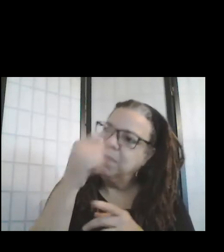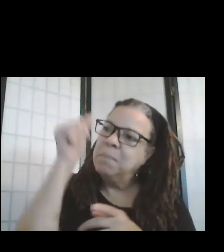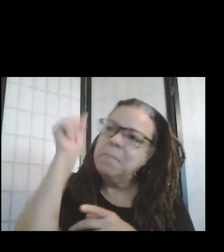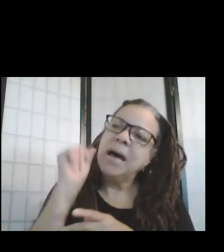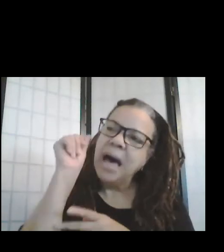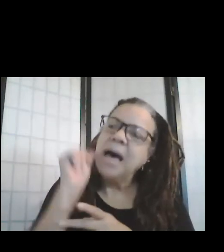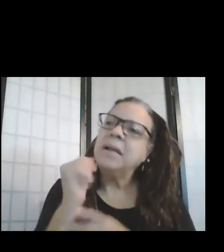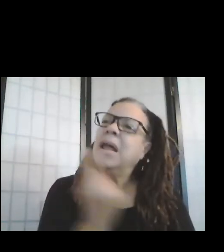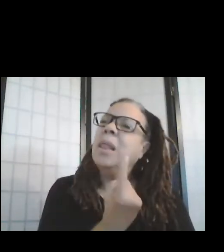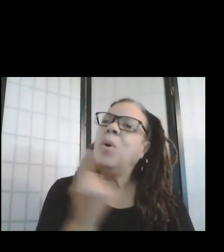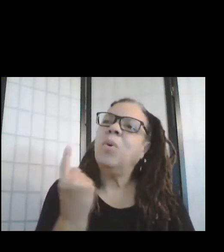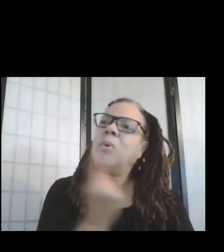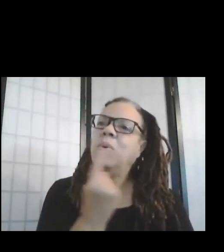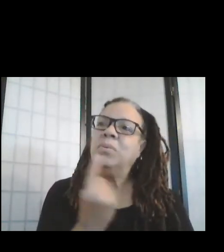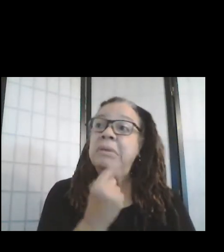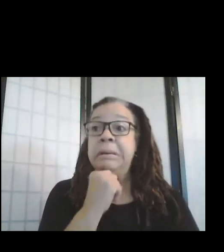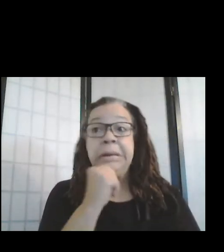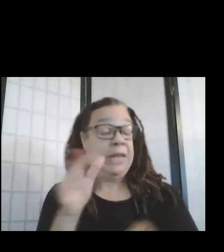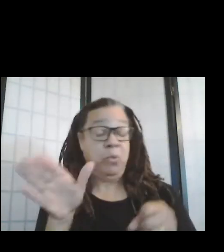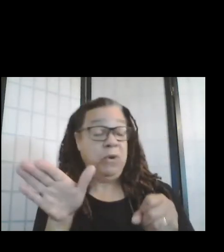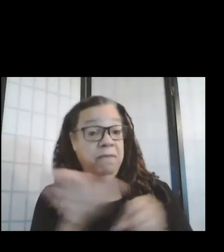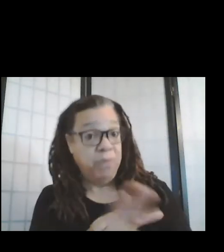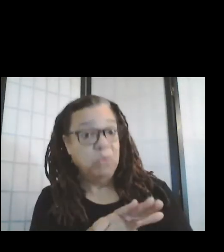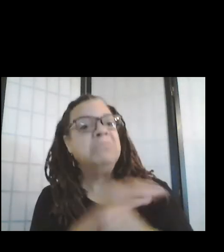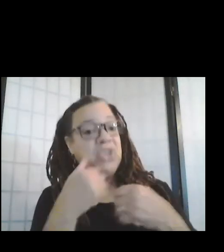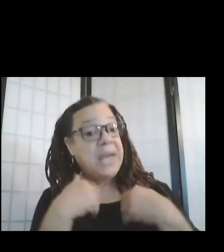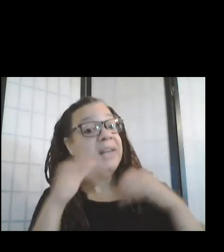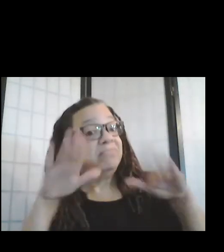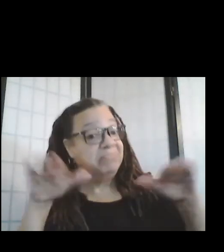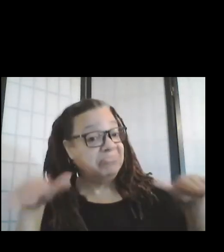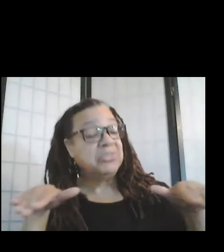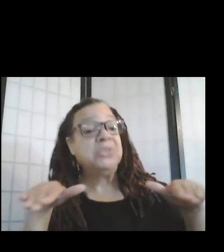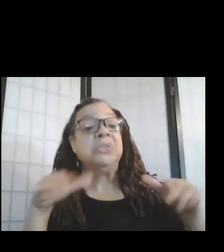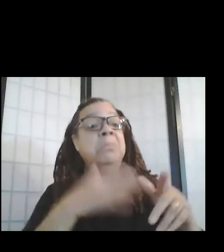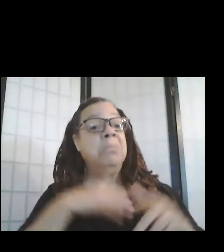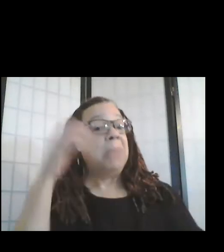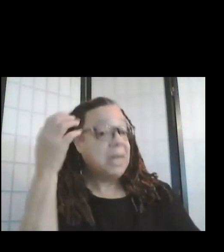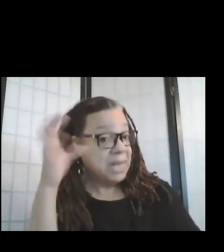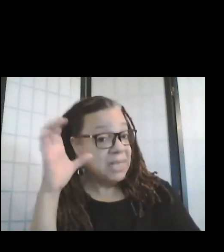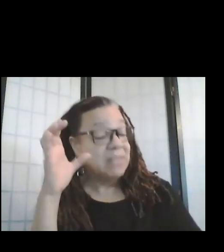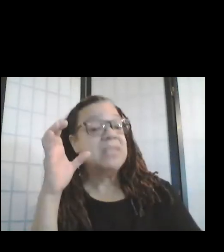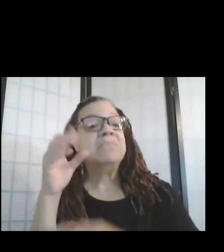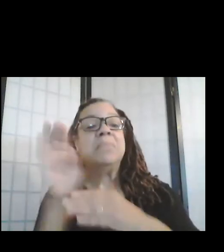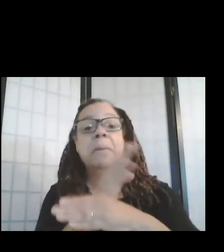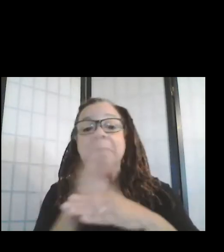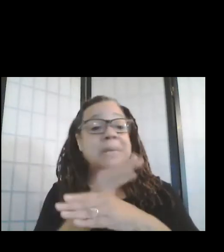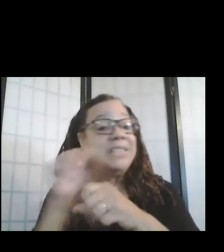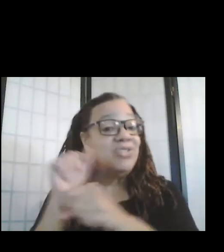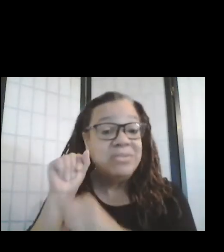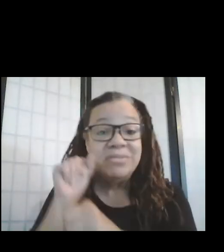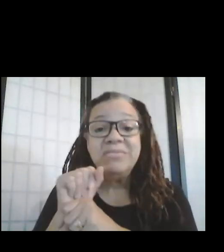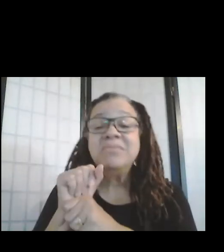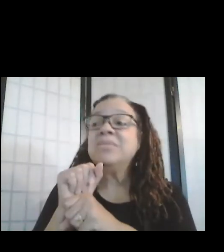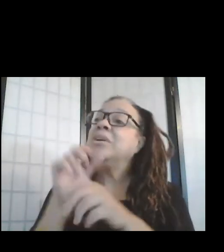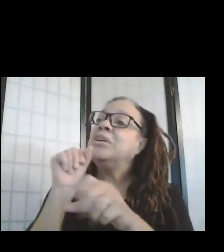years. Not that they weren't full years. She had her son and daughter, my cousins, and a busy career. She